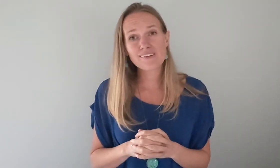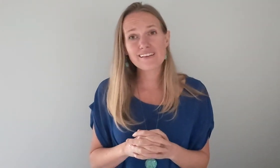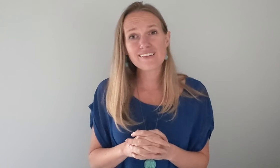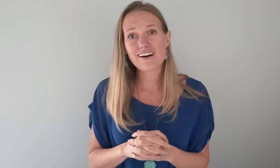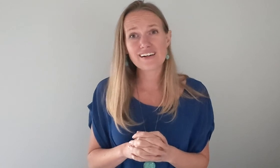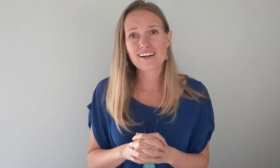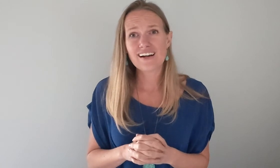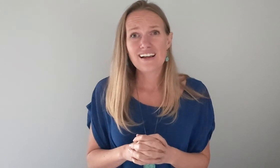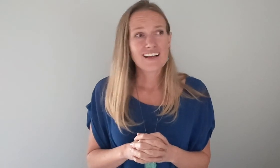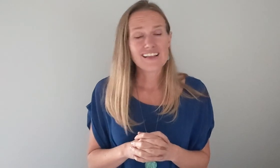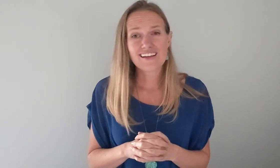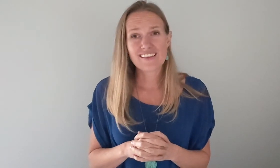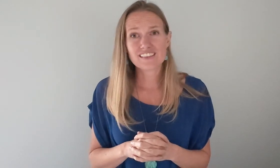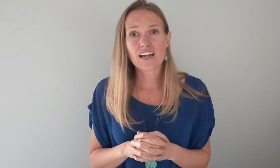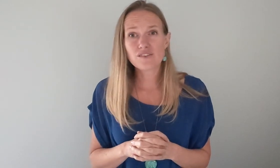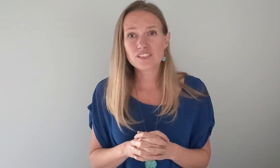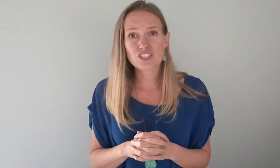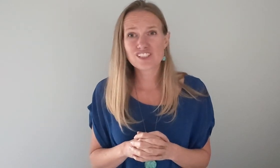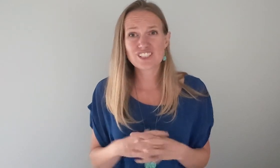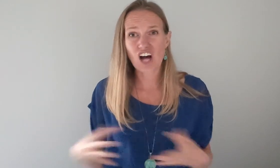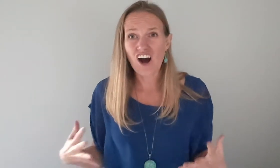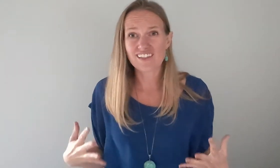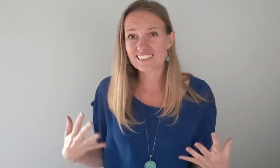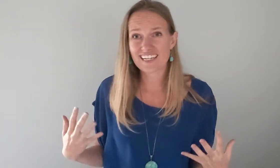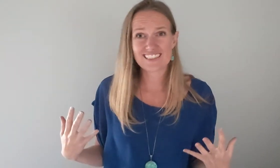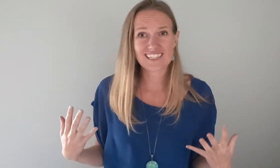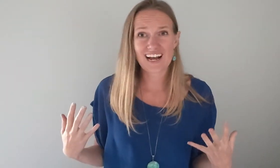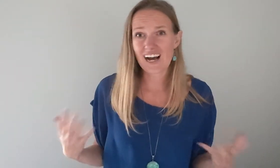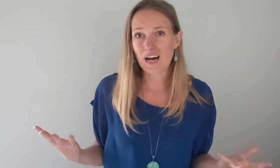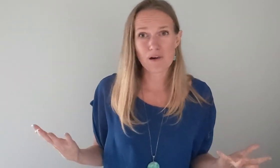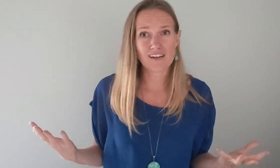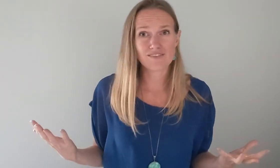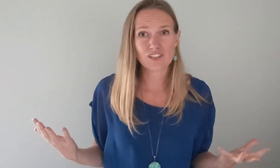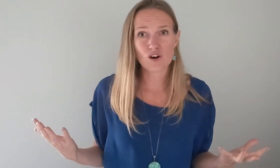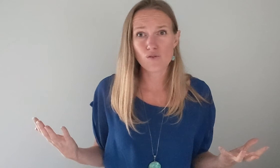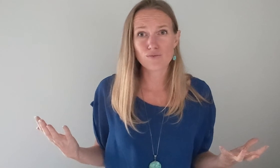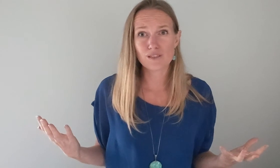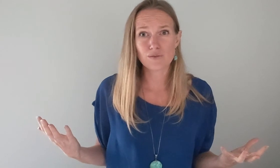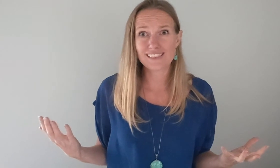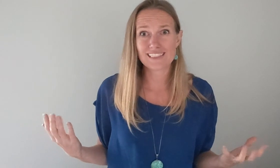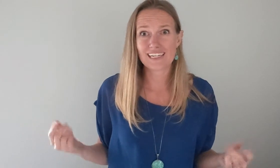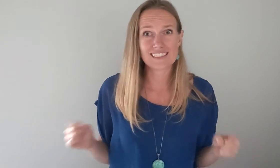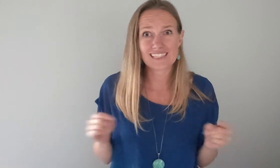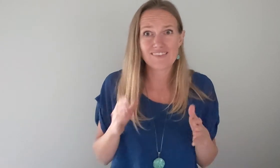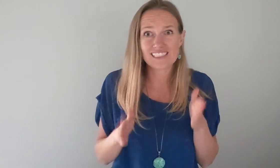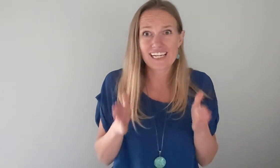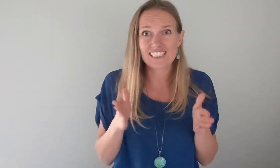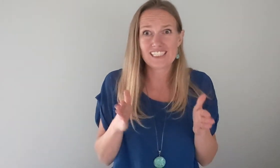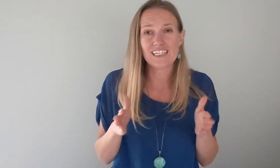little longer than others. I know there's certain songs that I just get hung up on for no real reason. I just have a section